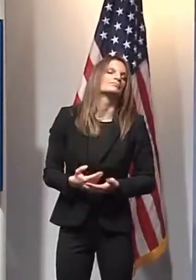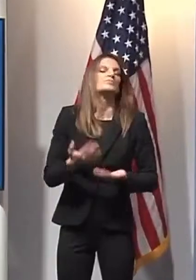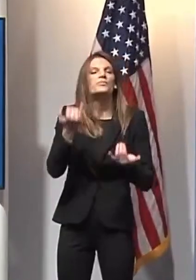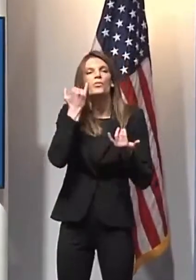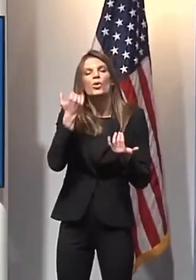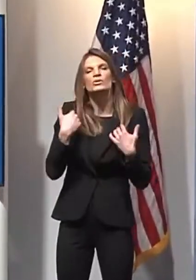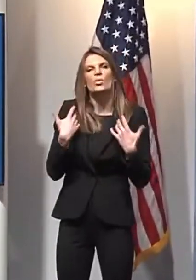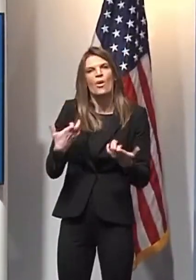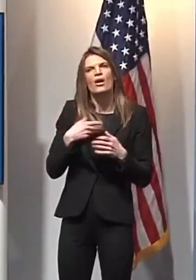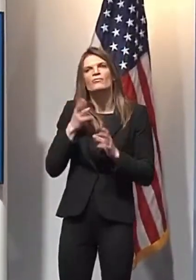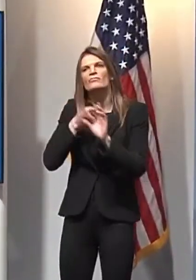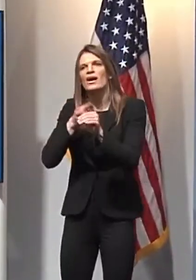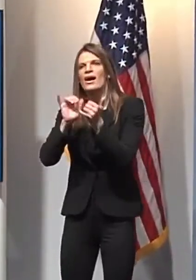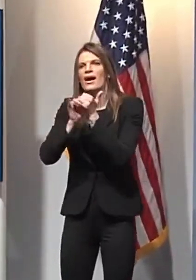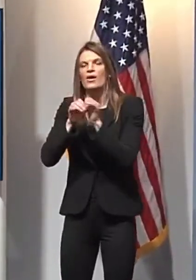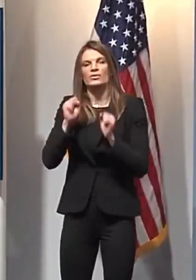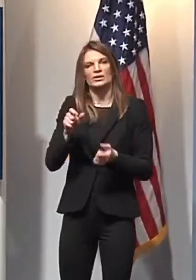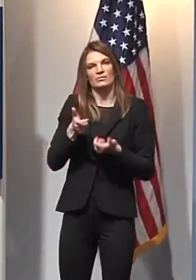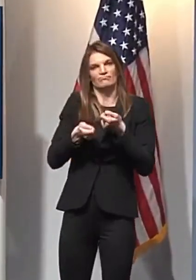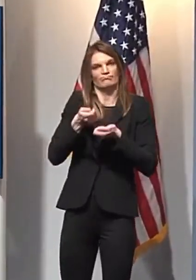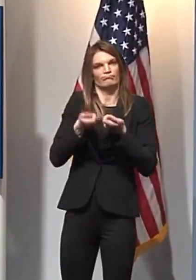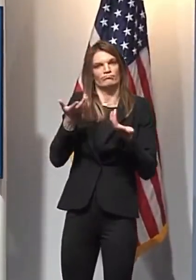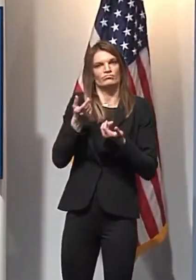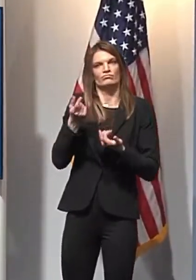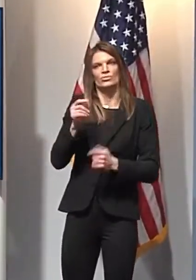75049, or you can go to our website,